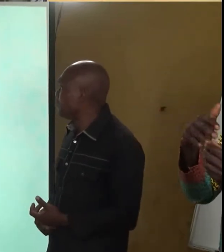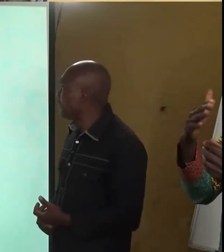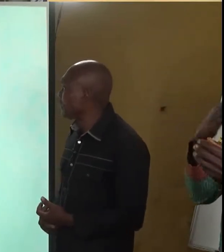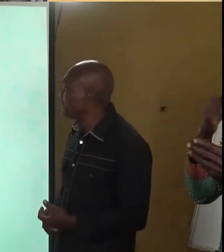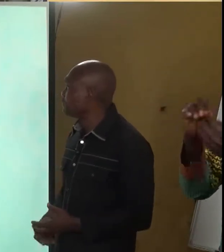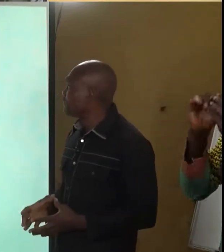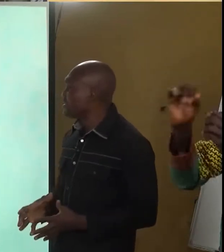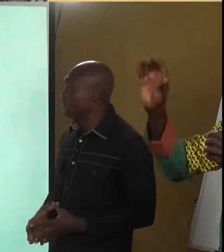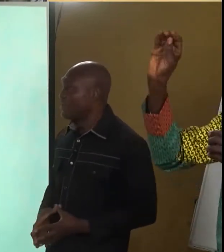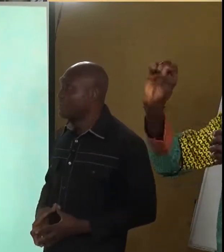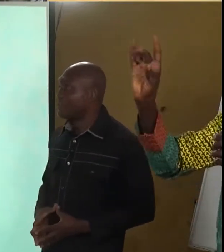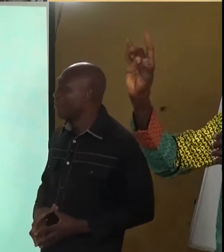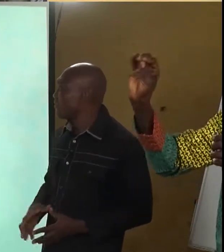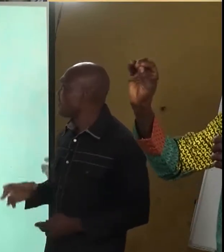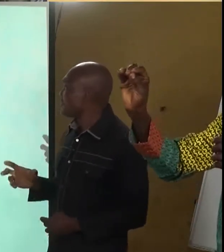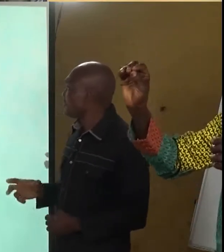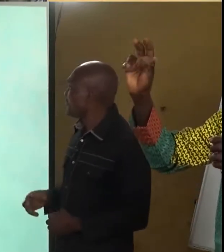080-350-328-31. I repeat the number again,